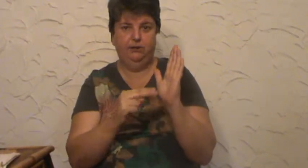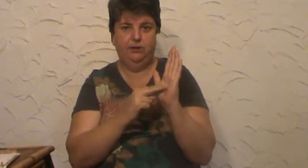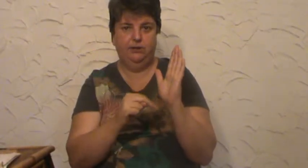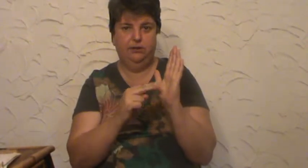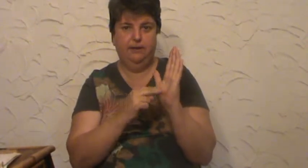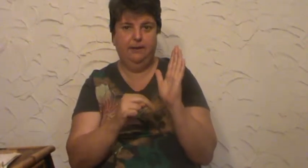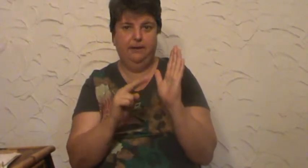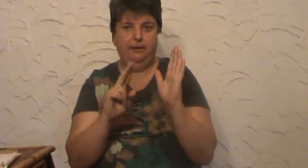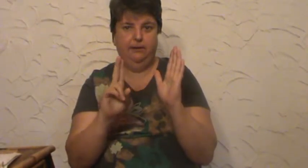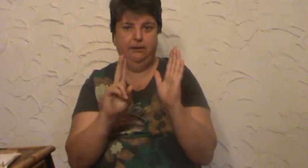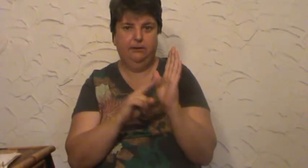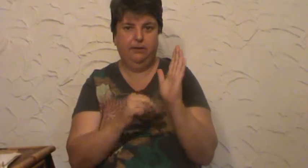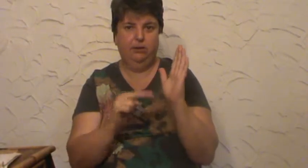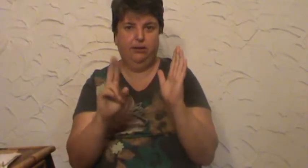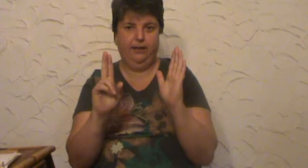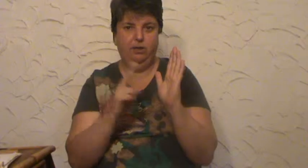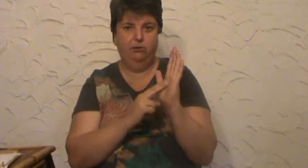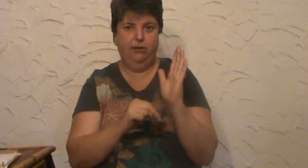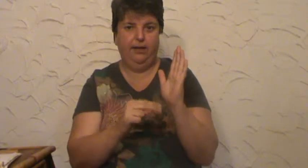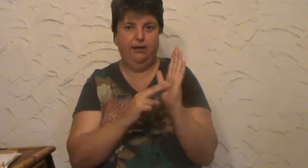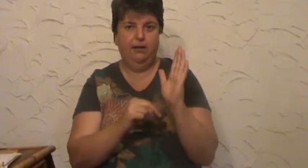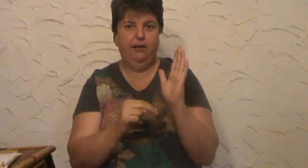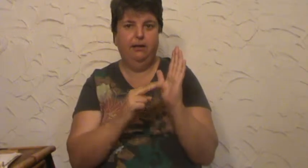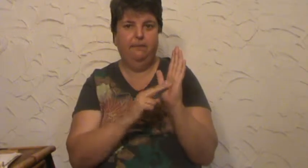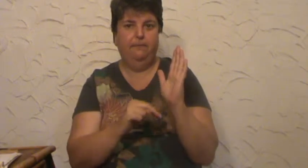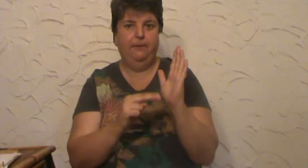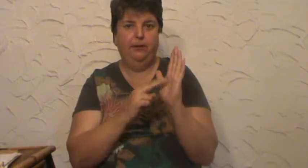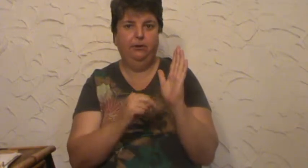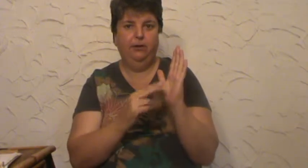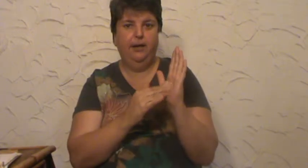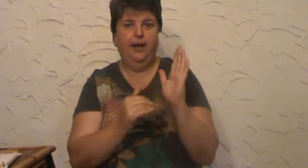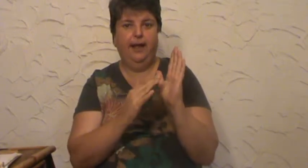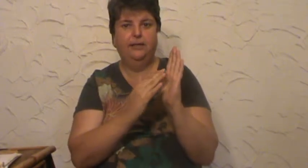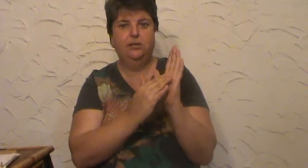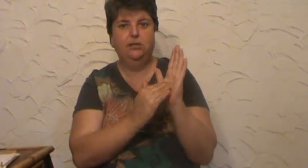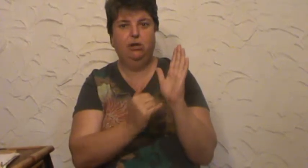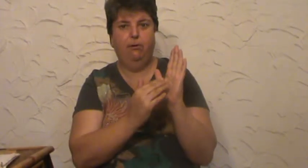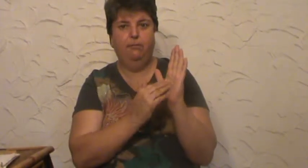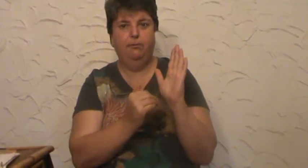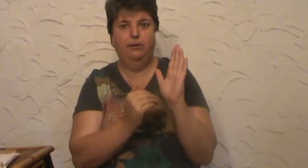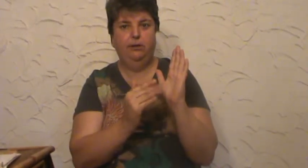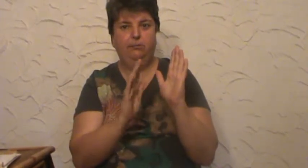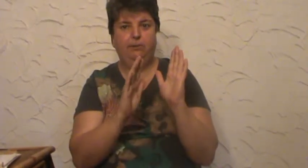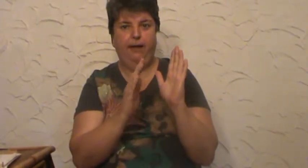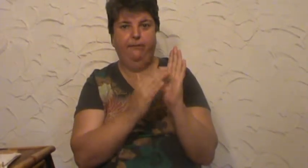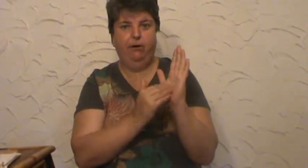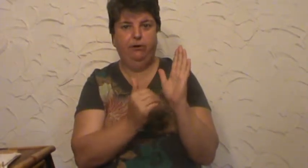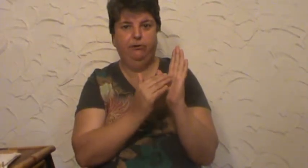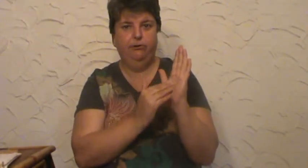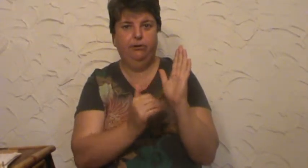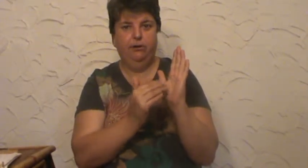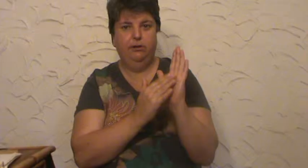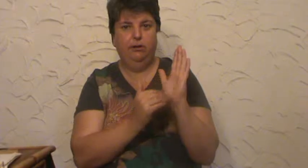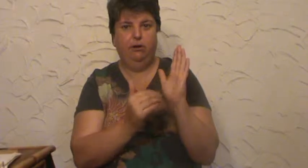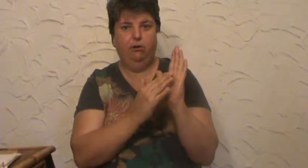fingers. You like a U hand. Butter and soap, you have a whole